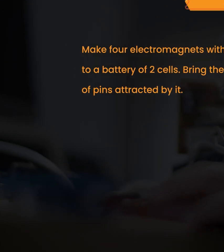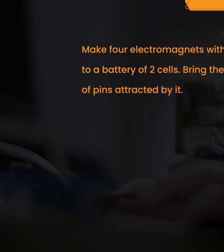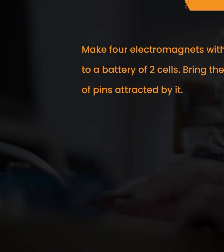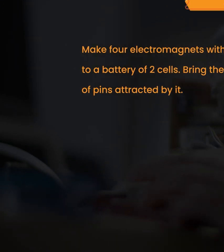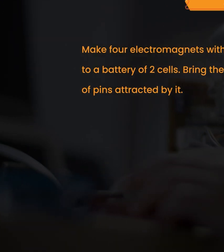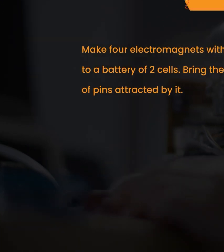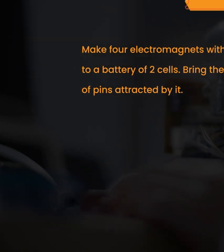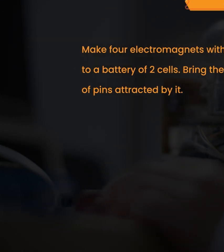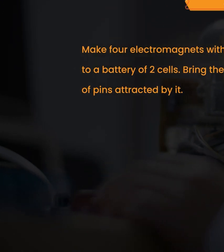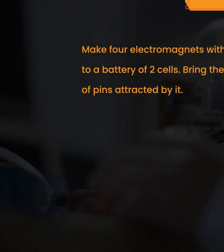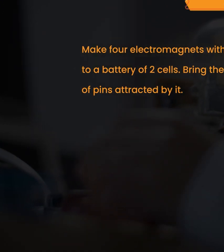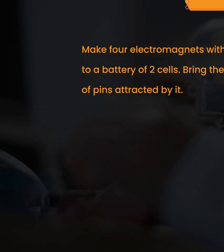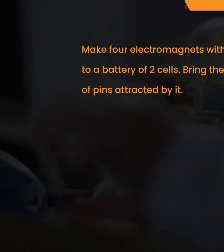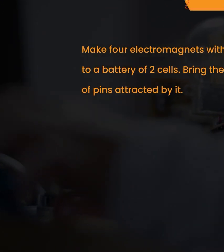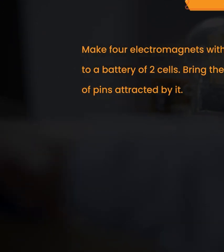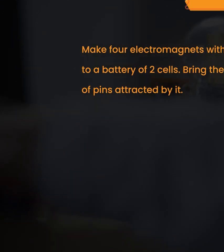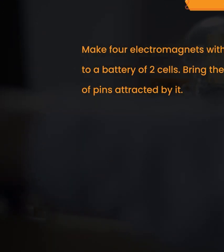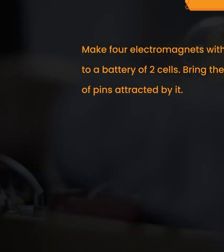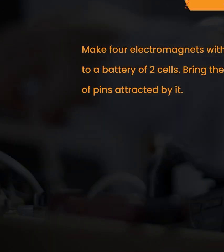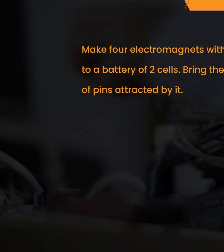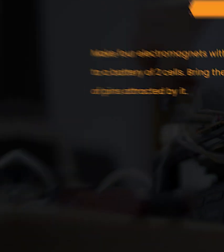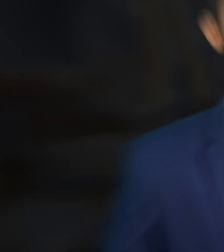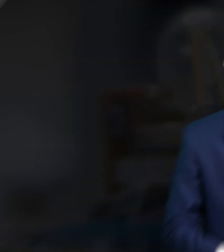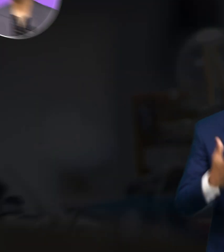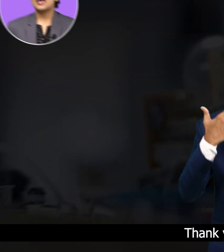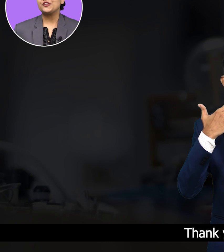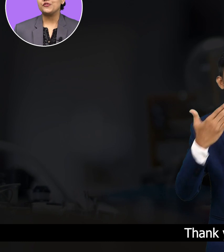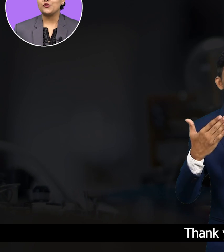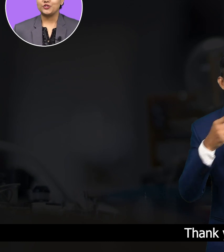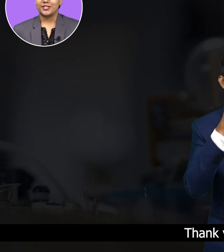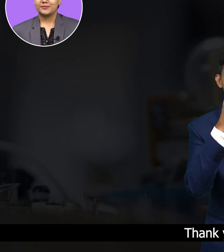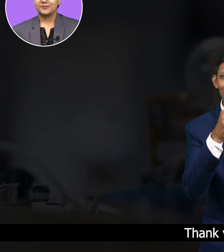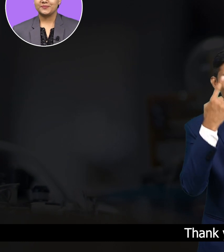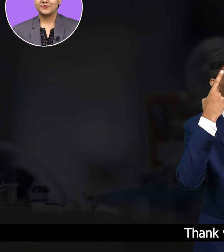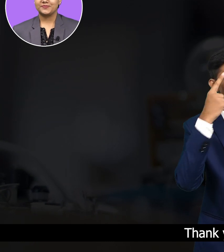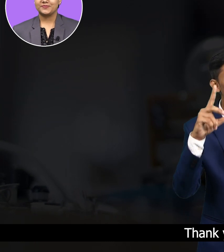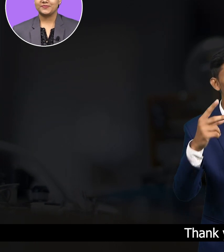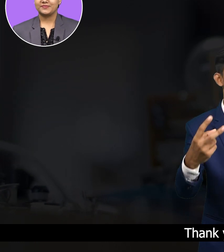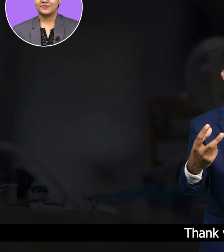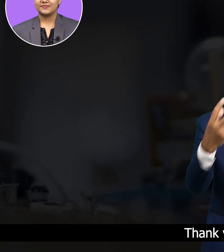Thank you for watching.